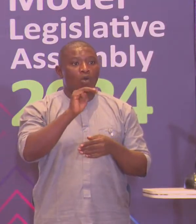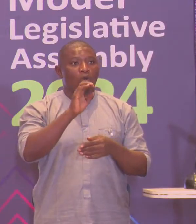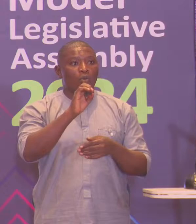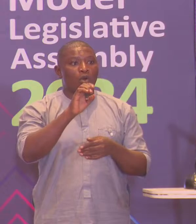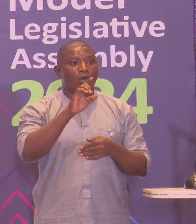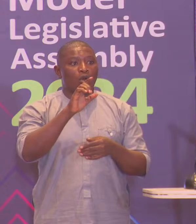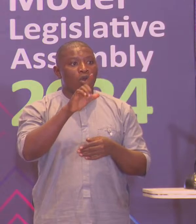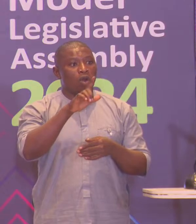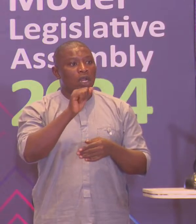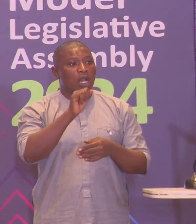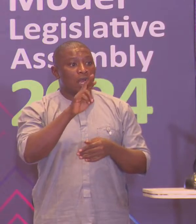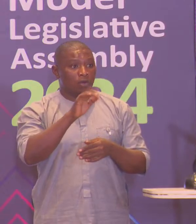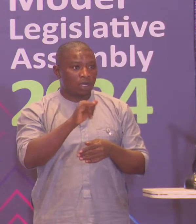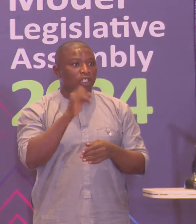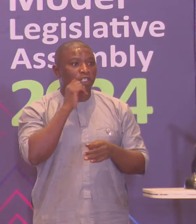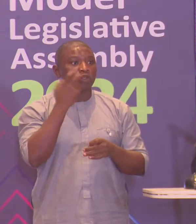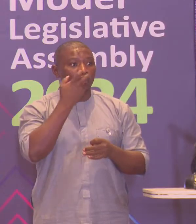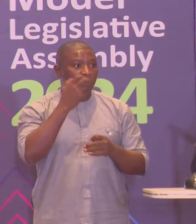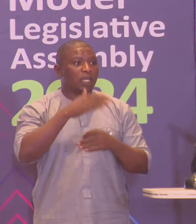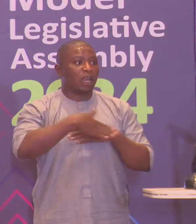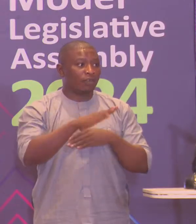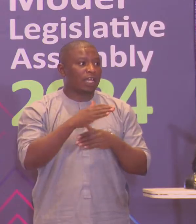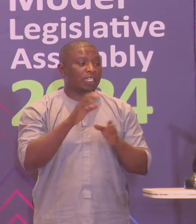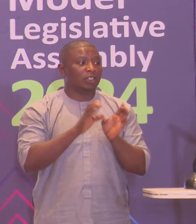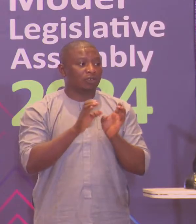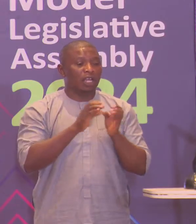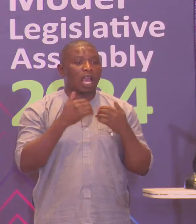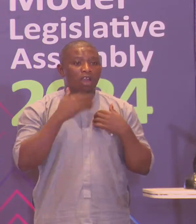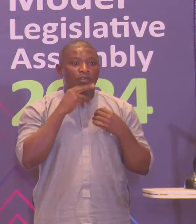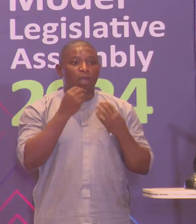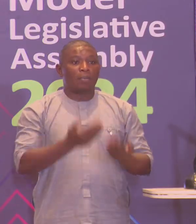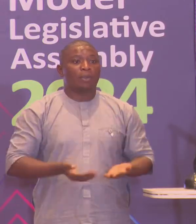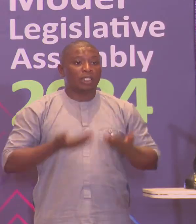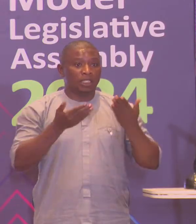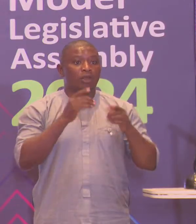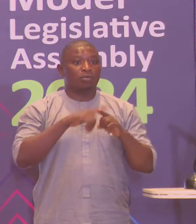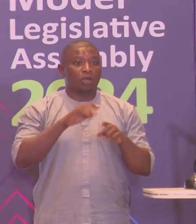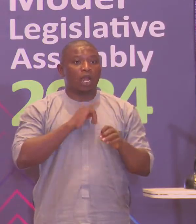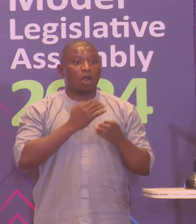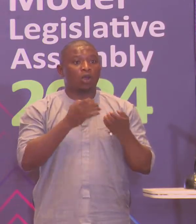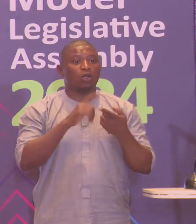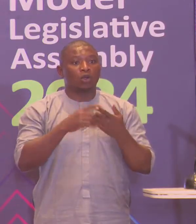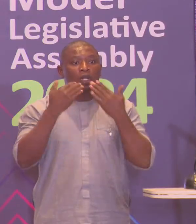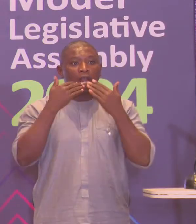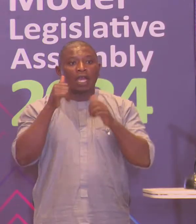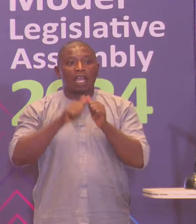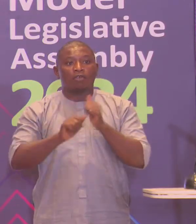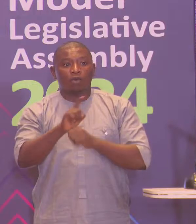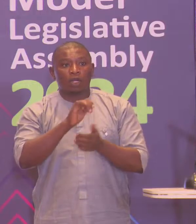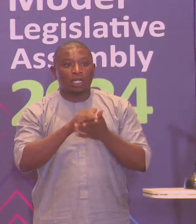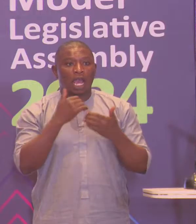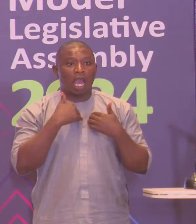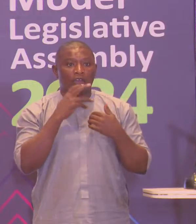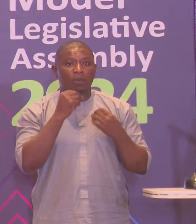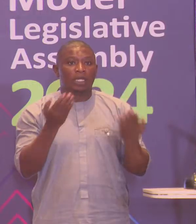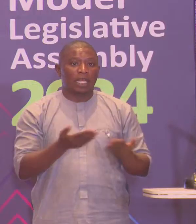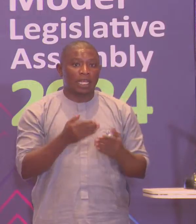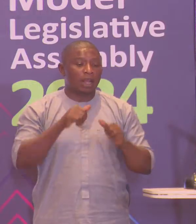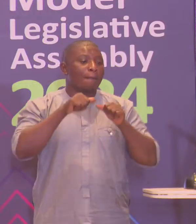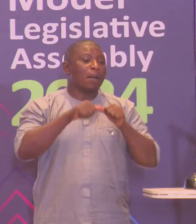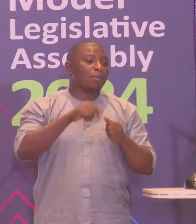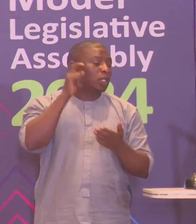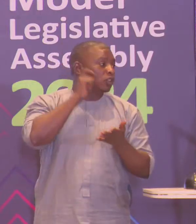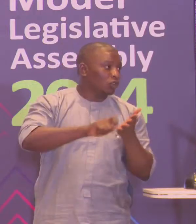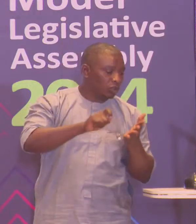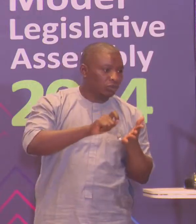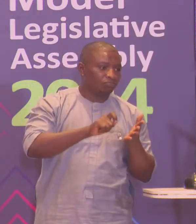speak after the certificates have been presented. But I want to thank everyone who has been here, the Permanent Secretary,